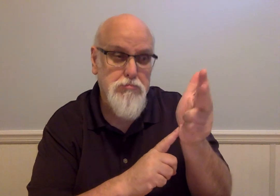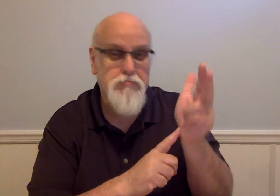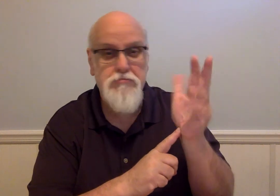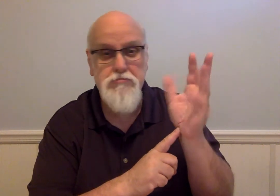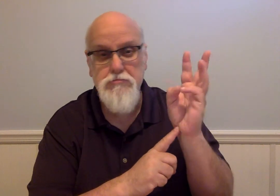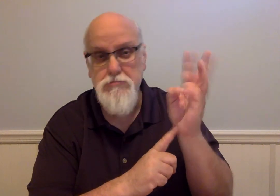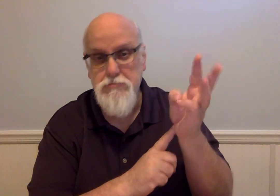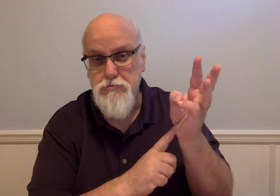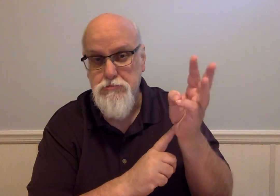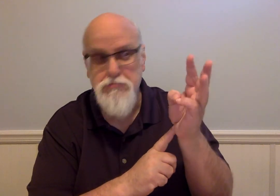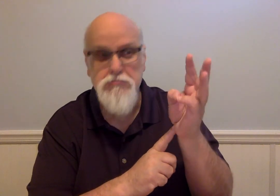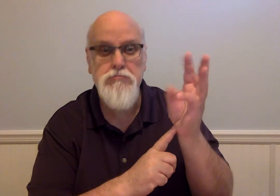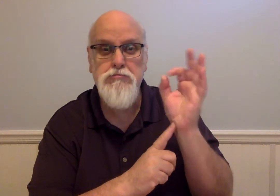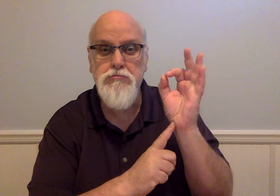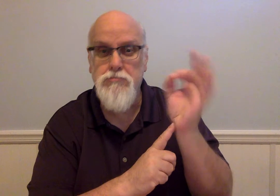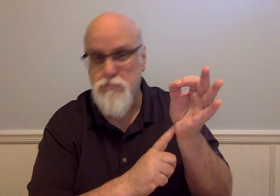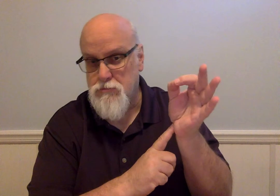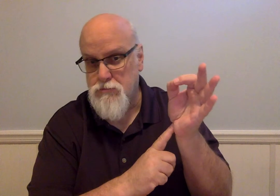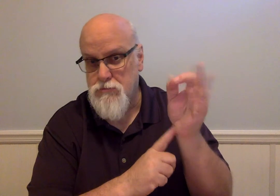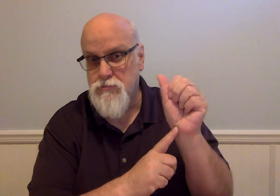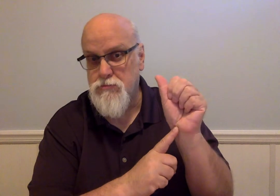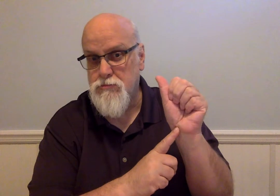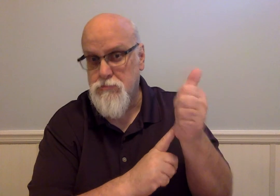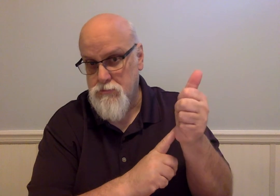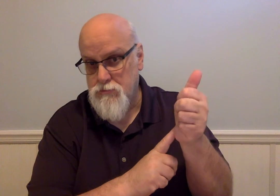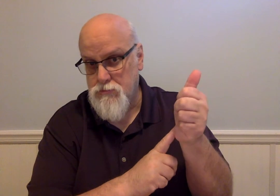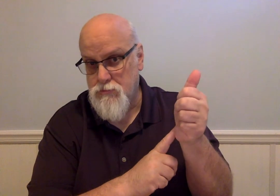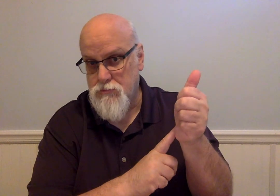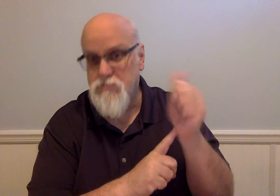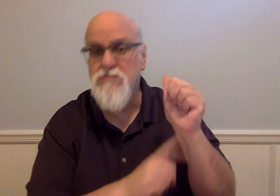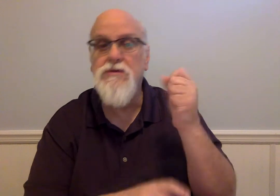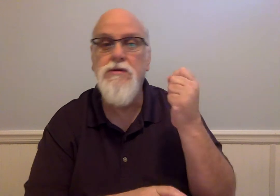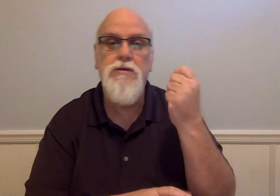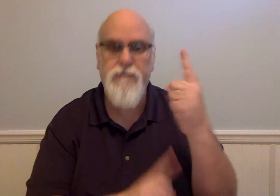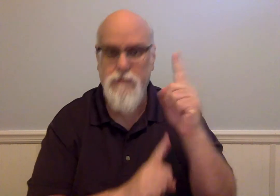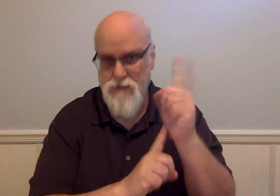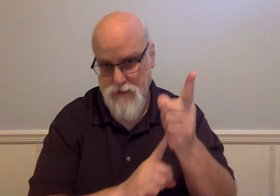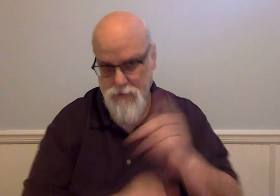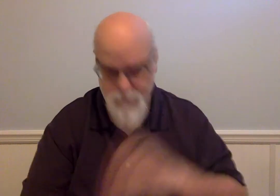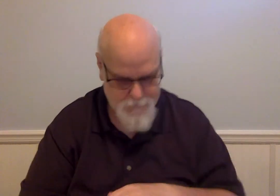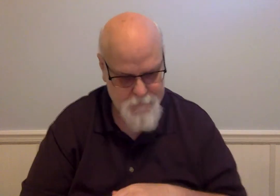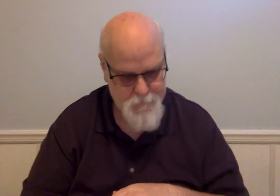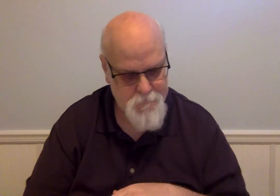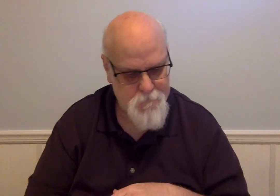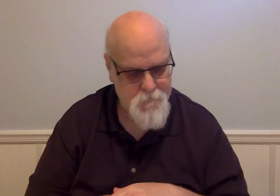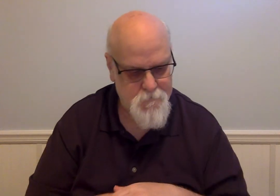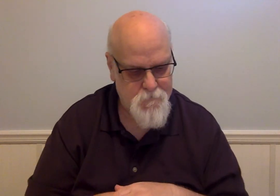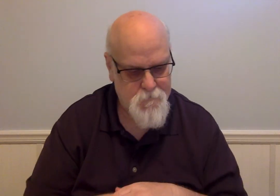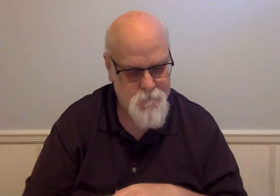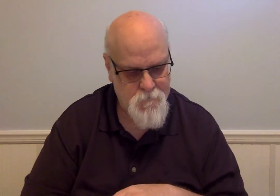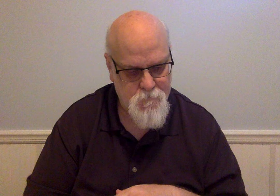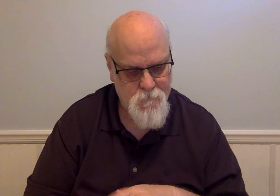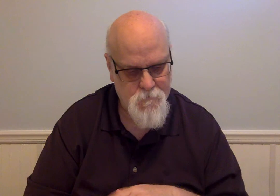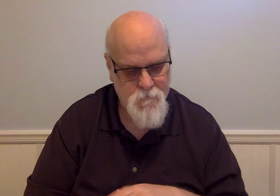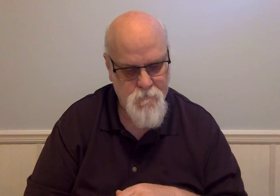those numerals in. 6 minutes, 9 minutes, 10 minutes, 11 minutes. An